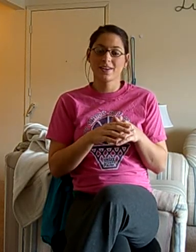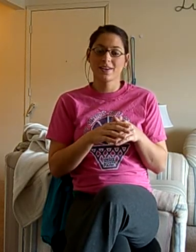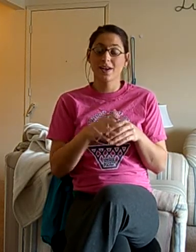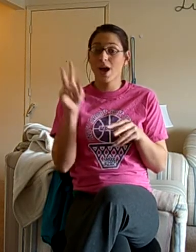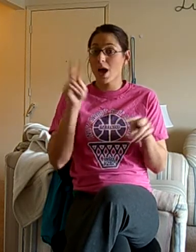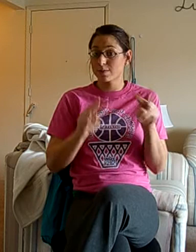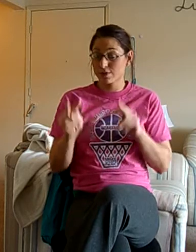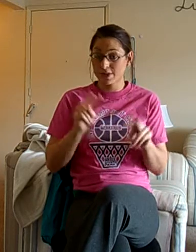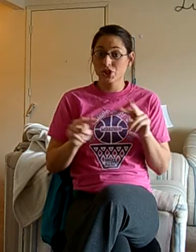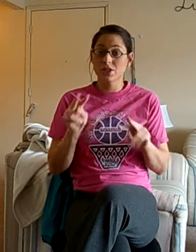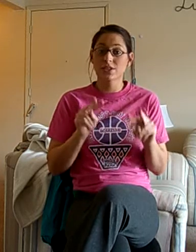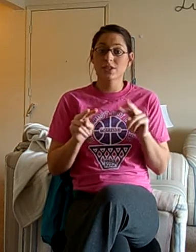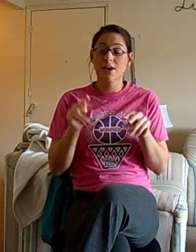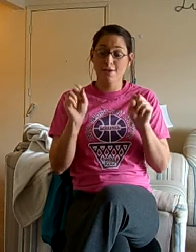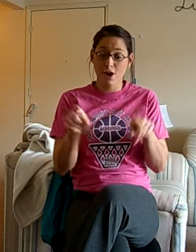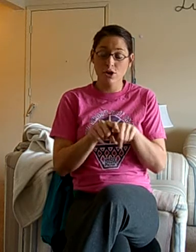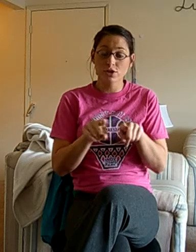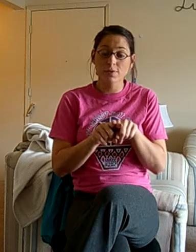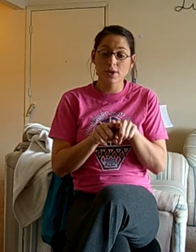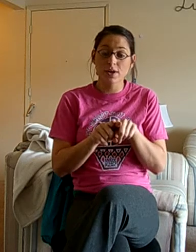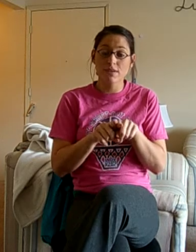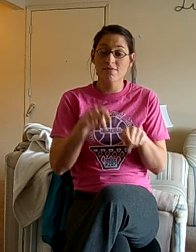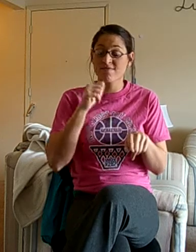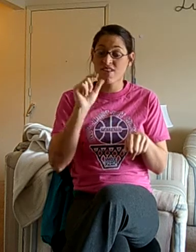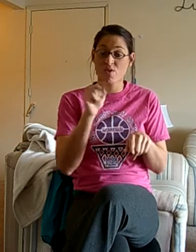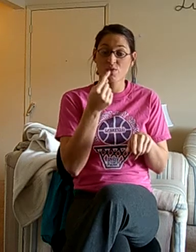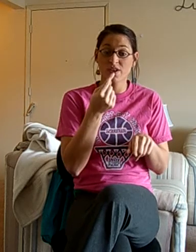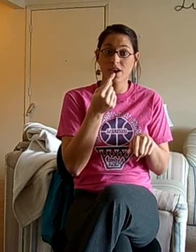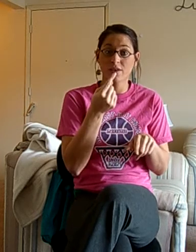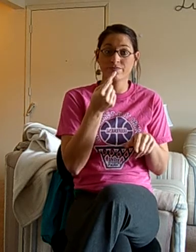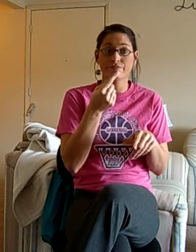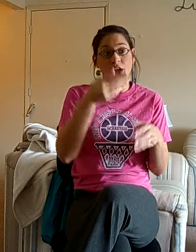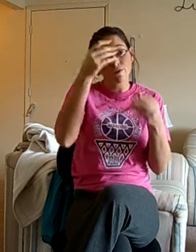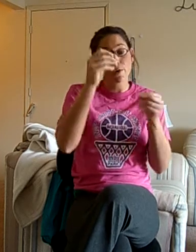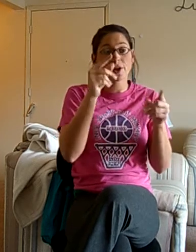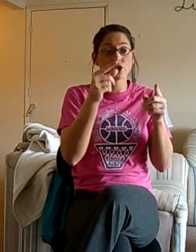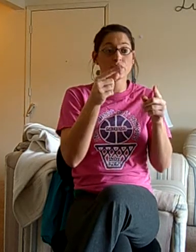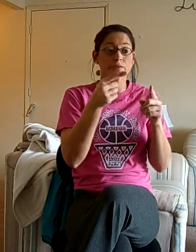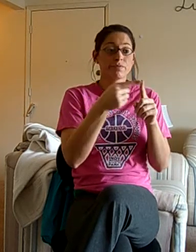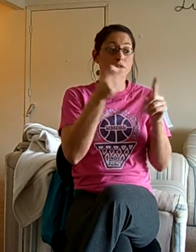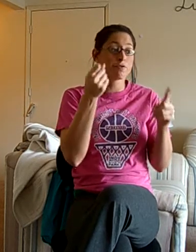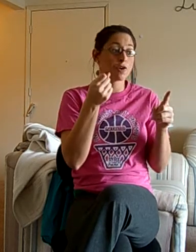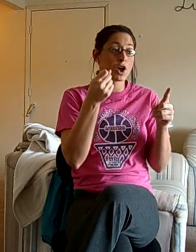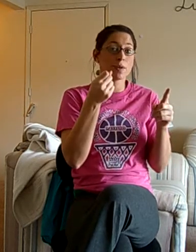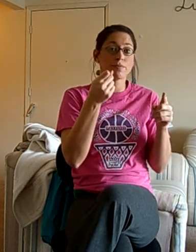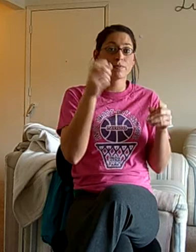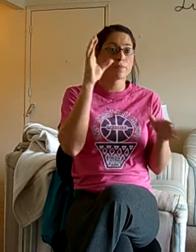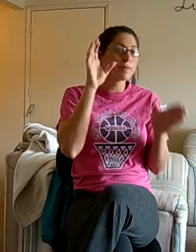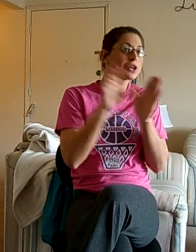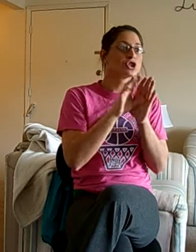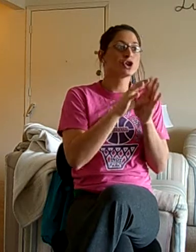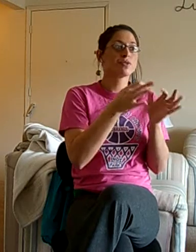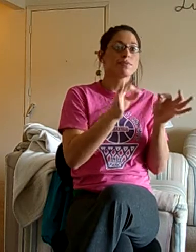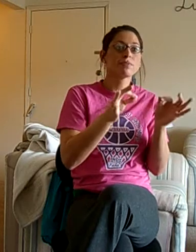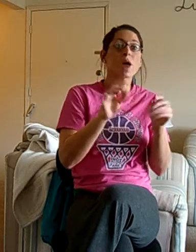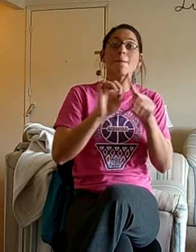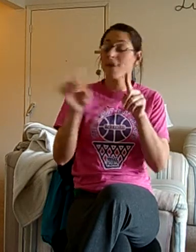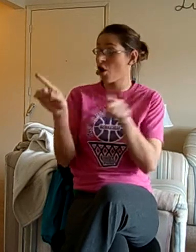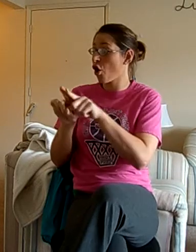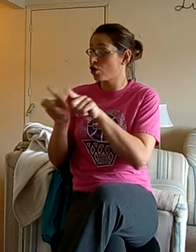Observations can also be not only qualitative like that, but also quantitative. We measure its